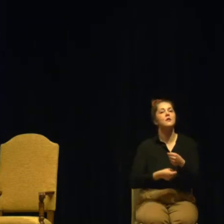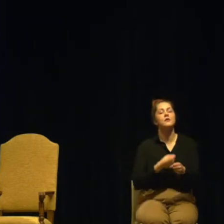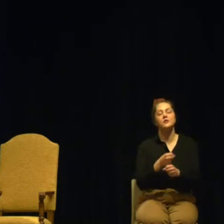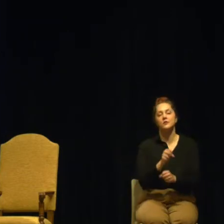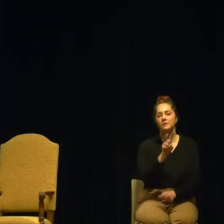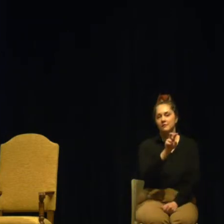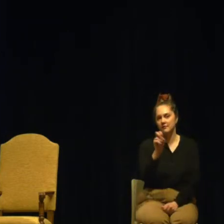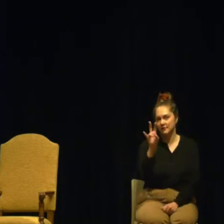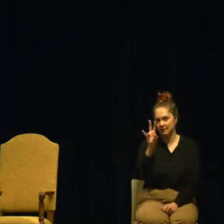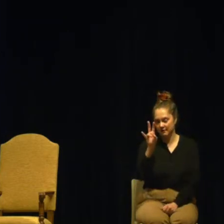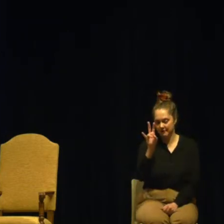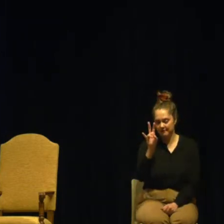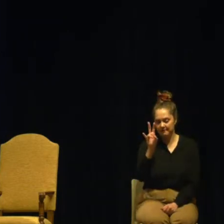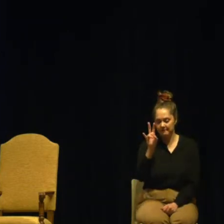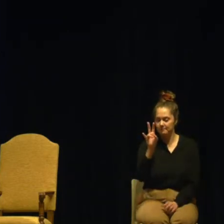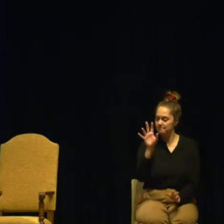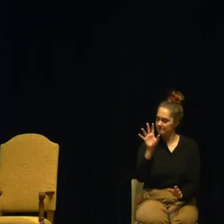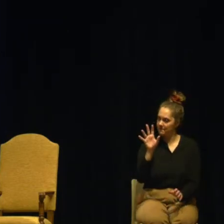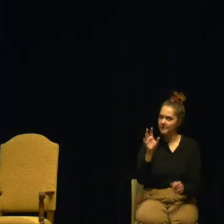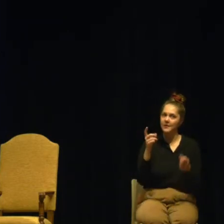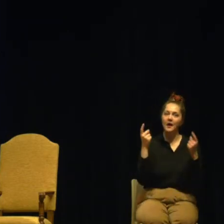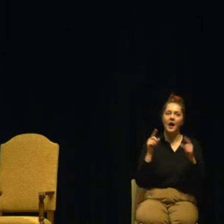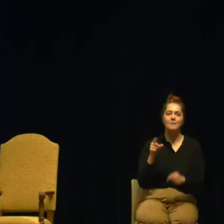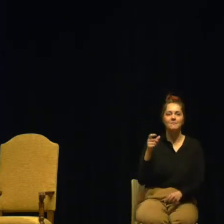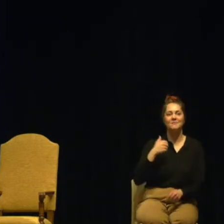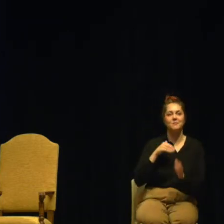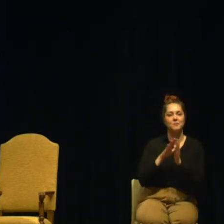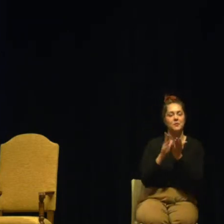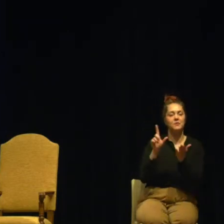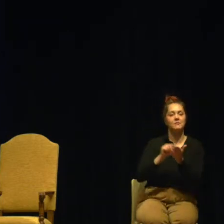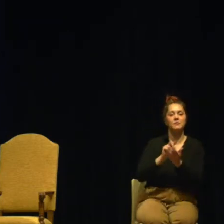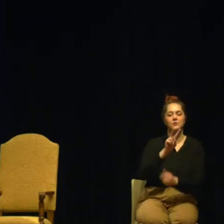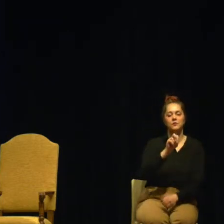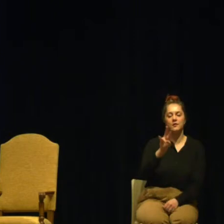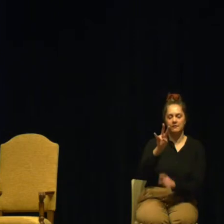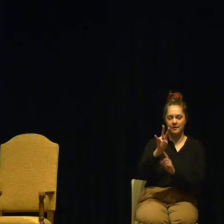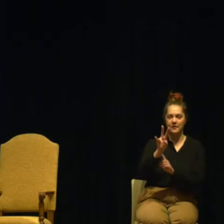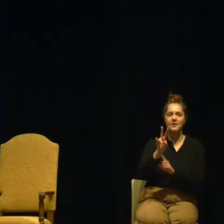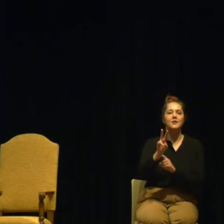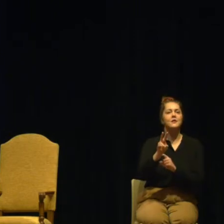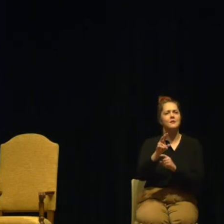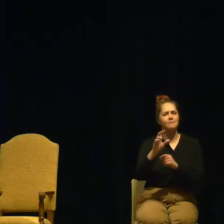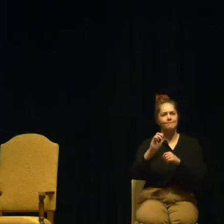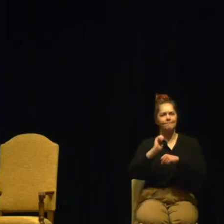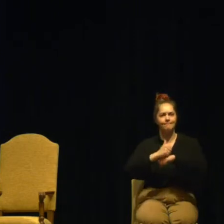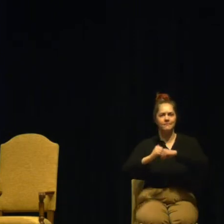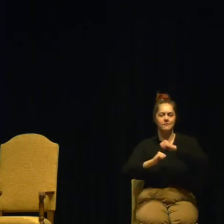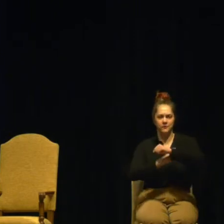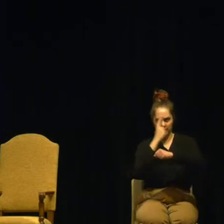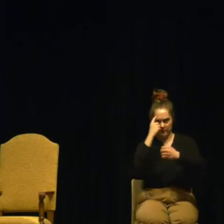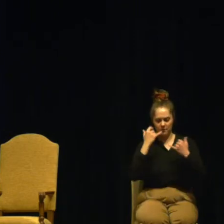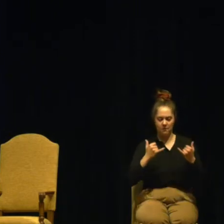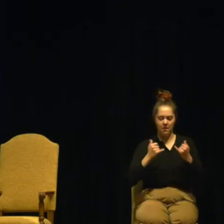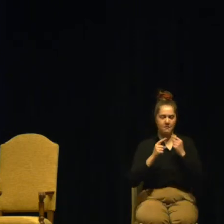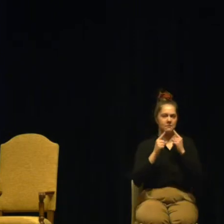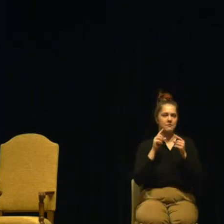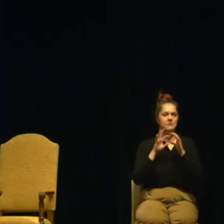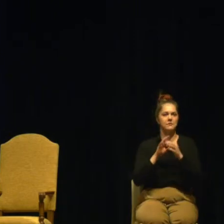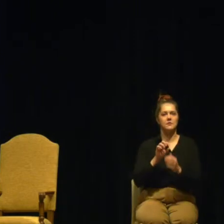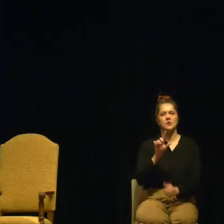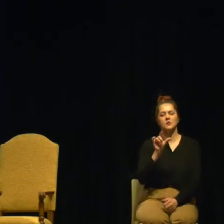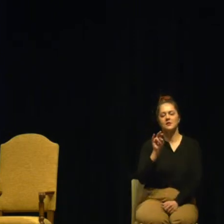2007, her 2007 book laid the foundation for contemporary conversations about lynching